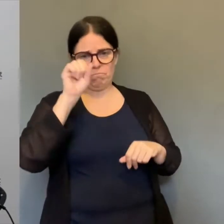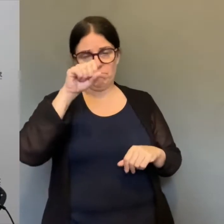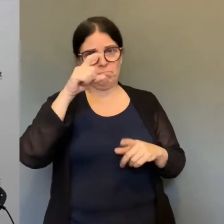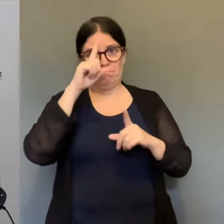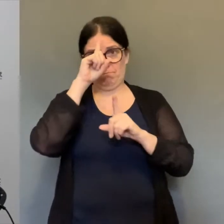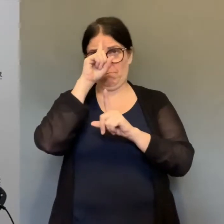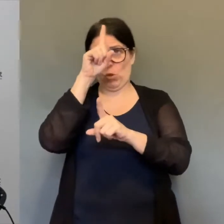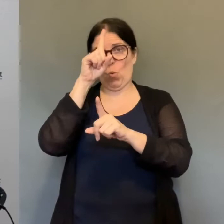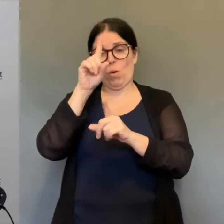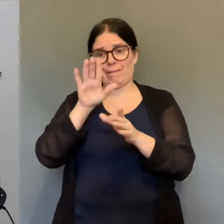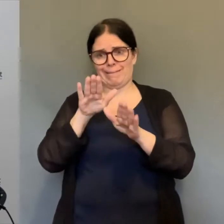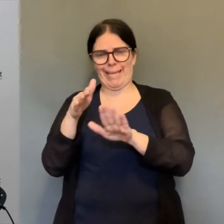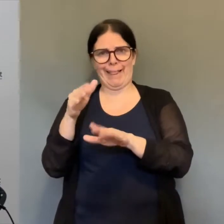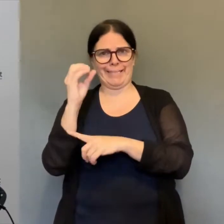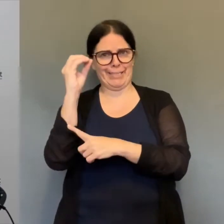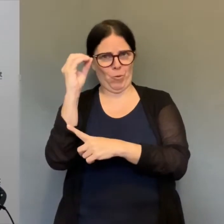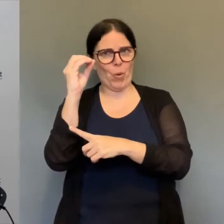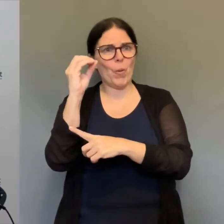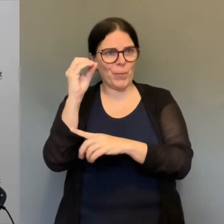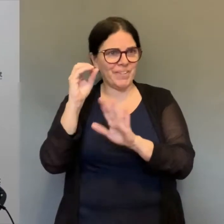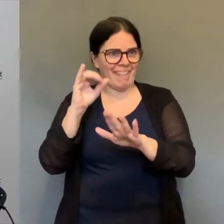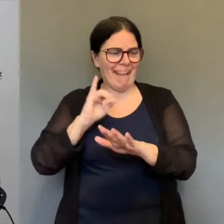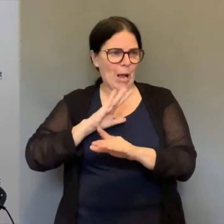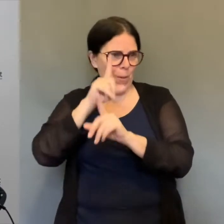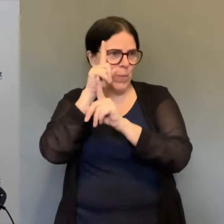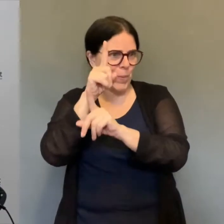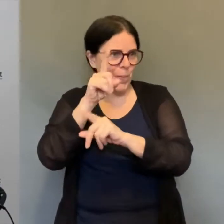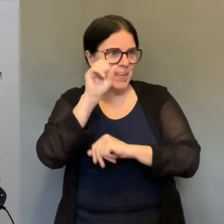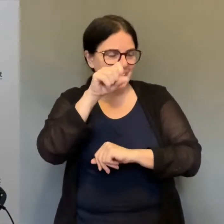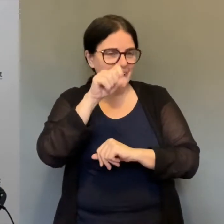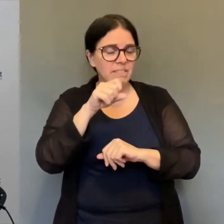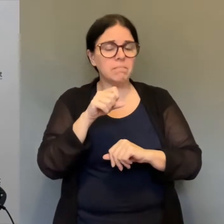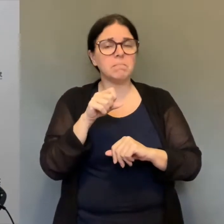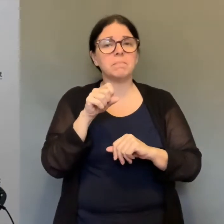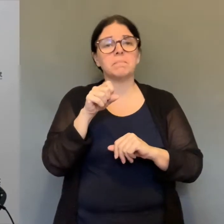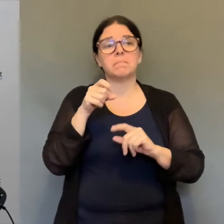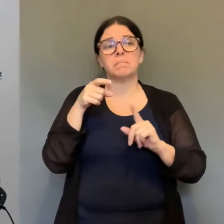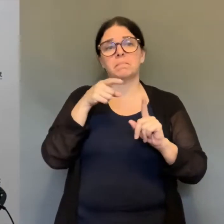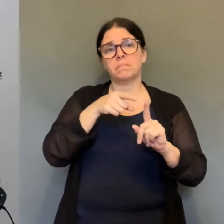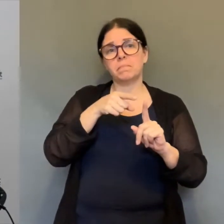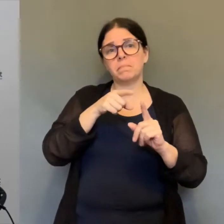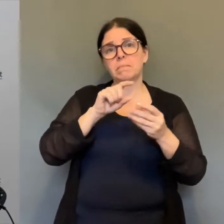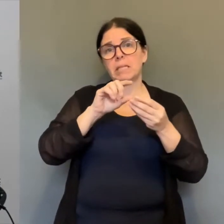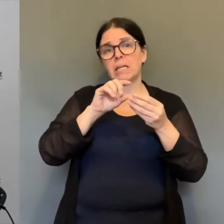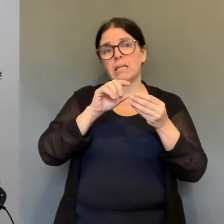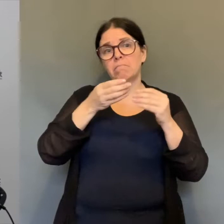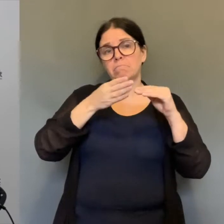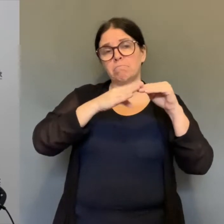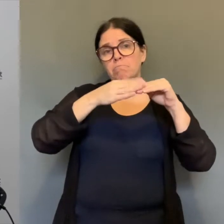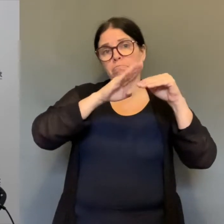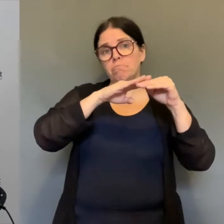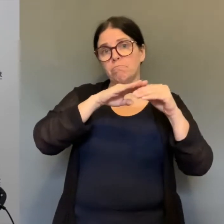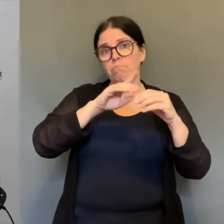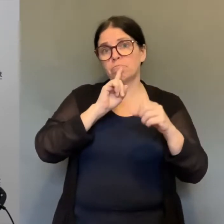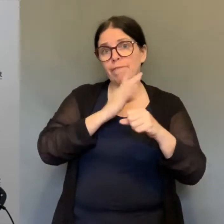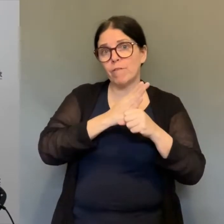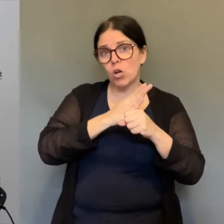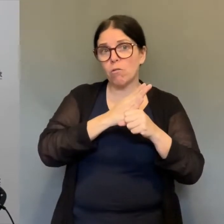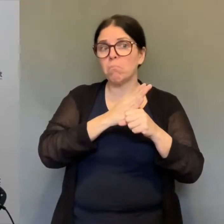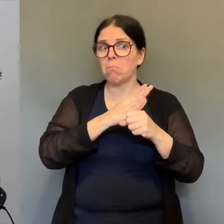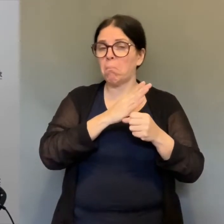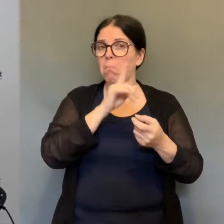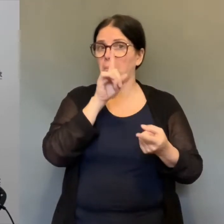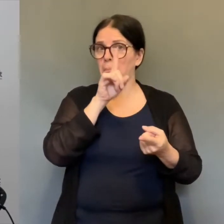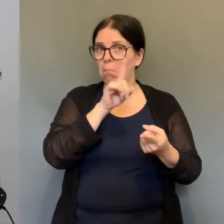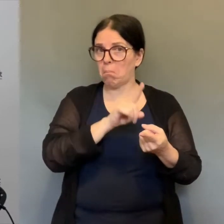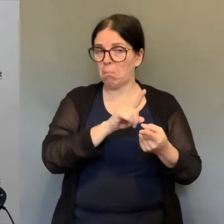could happen if all these measures are not in place. So yes, these numbers are encouraging, but that doesn't mean that we should